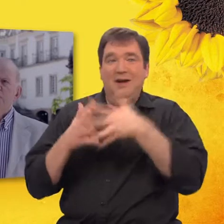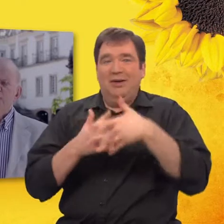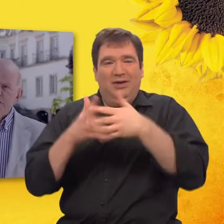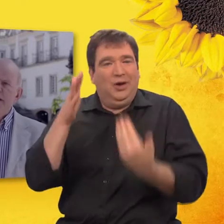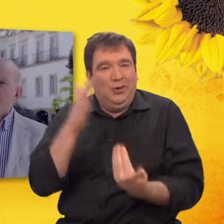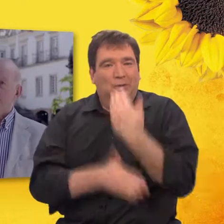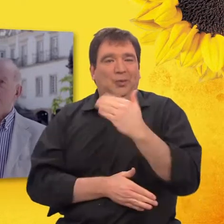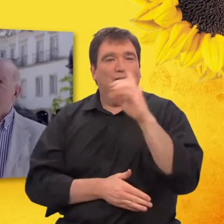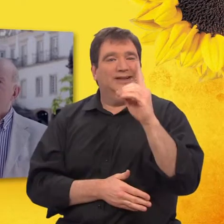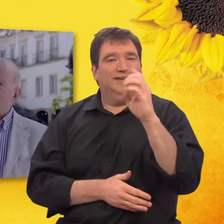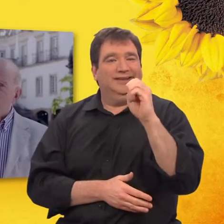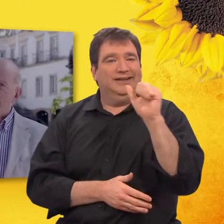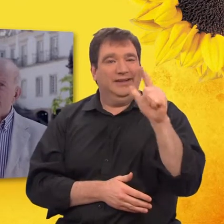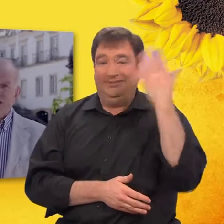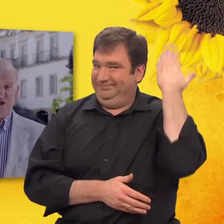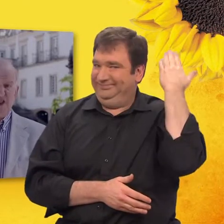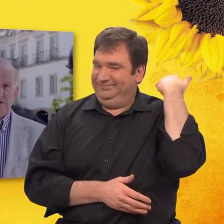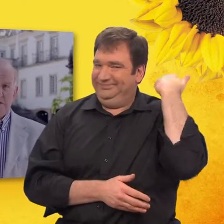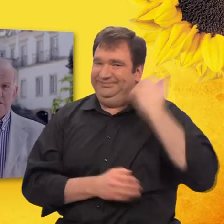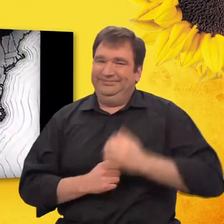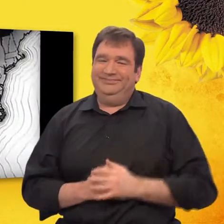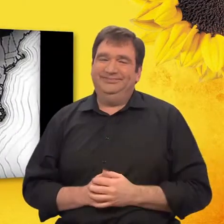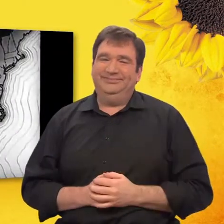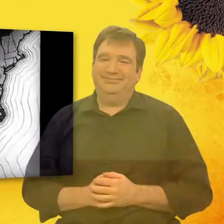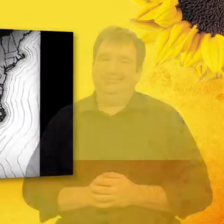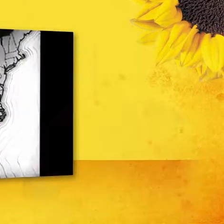And the legitimation is the US New Deal.